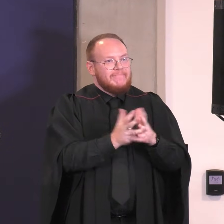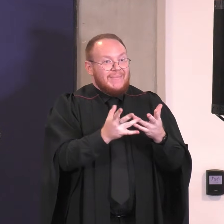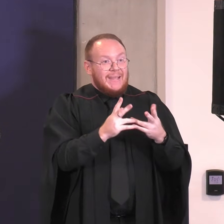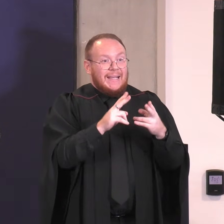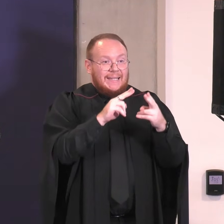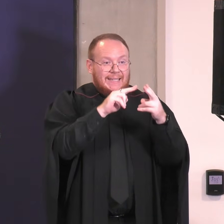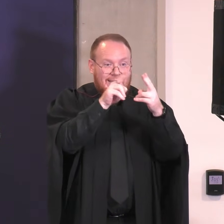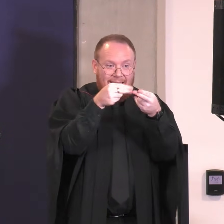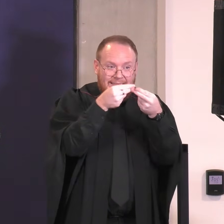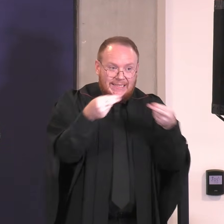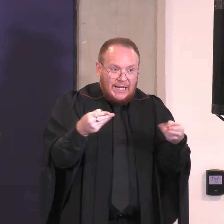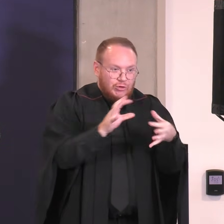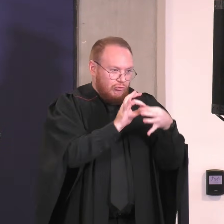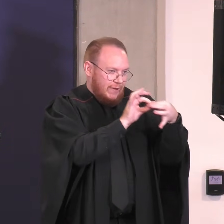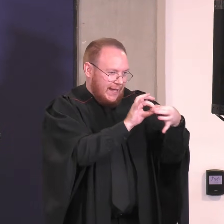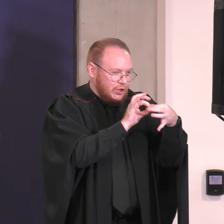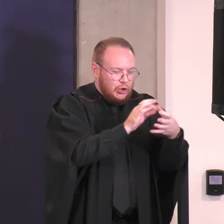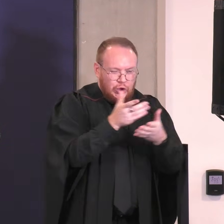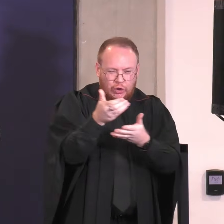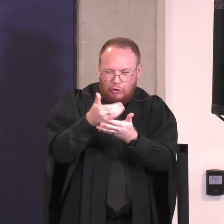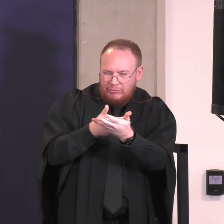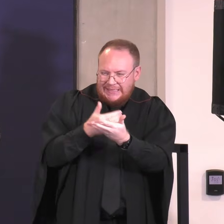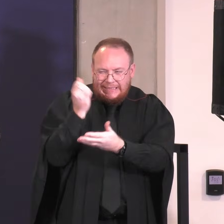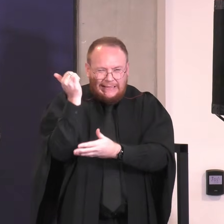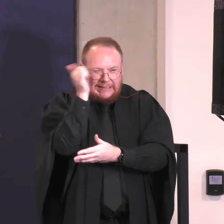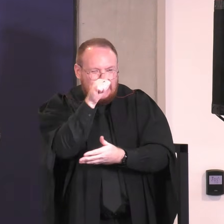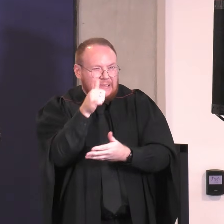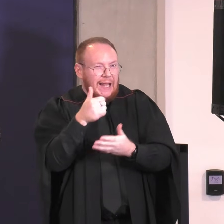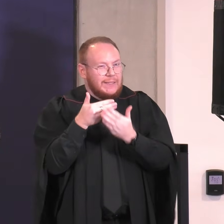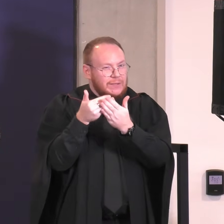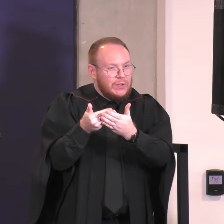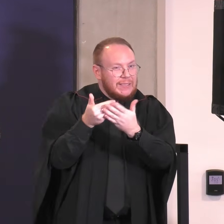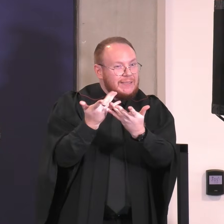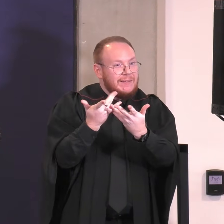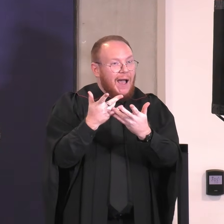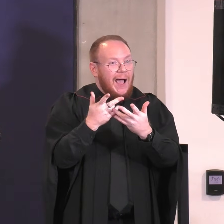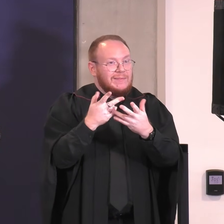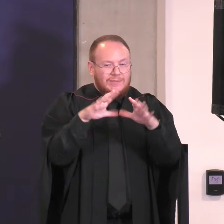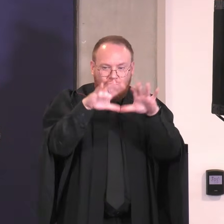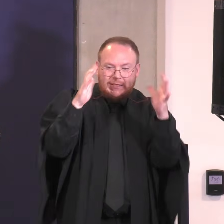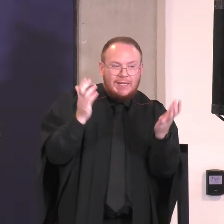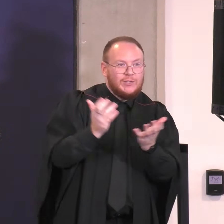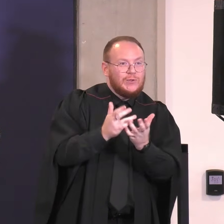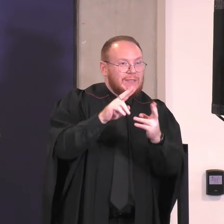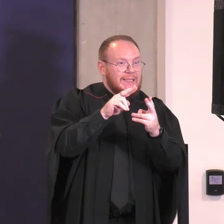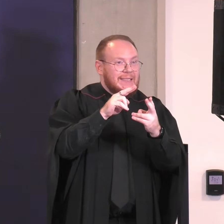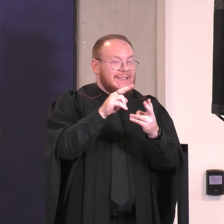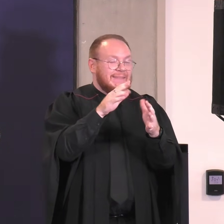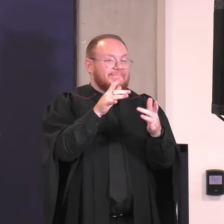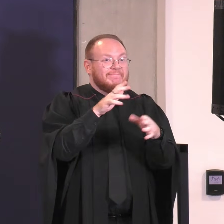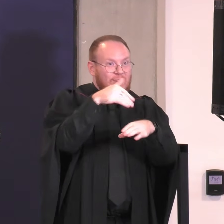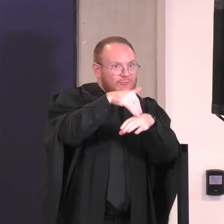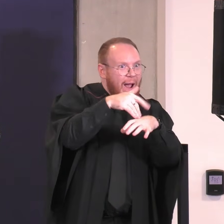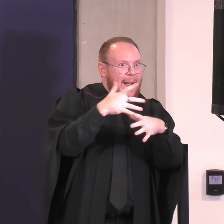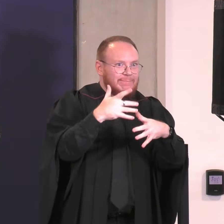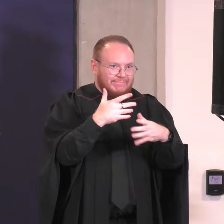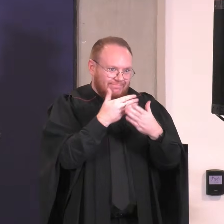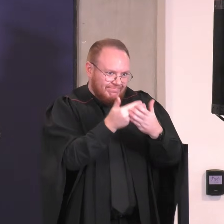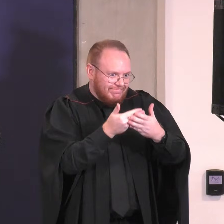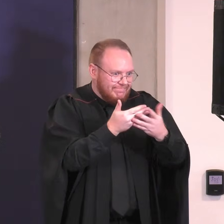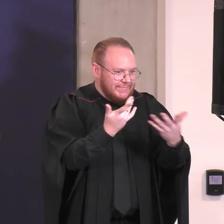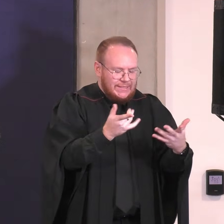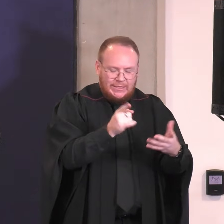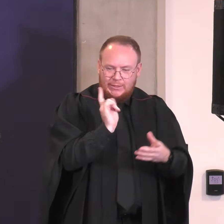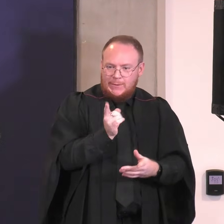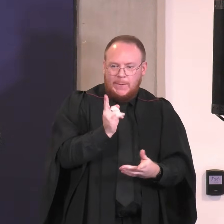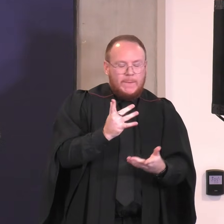relations, security and intelligence studies and transnational organised crime degrees explore some of the most pressing global challenges of